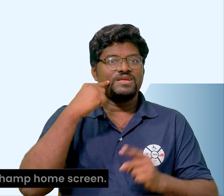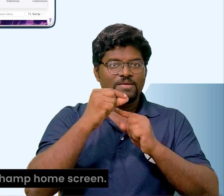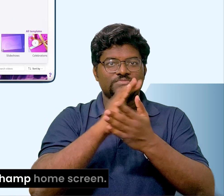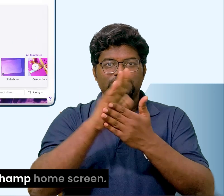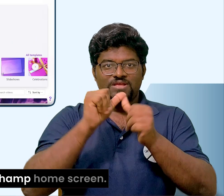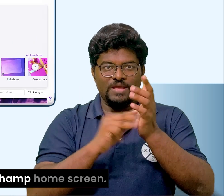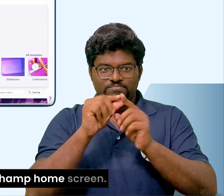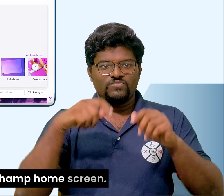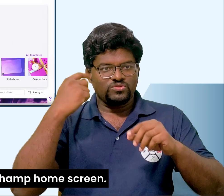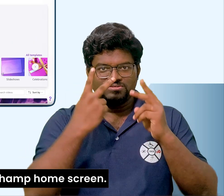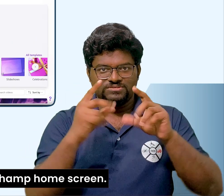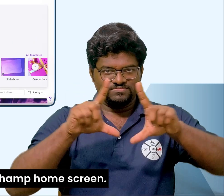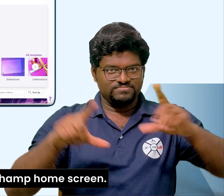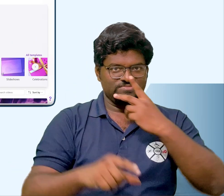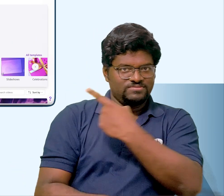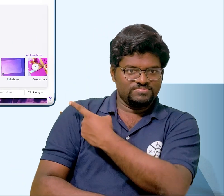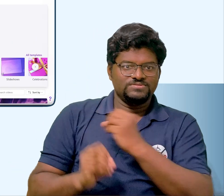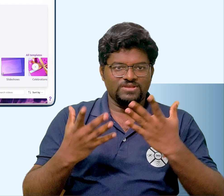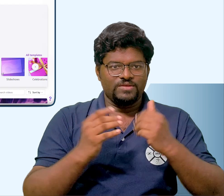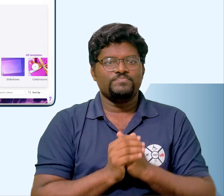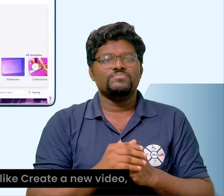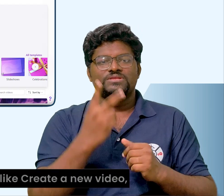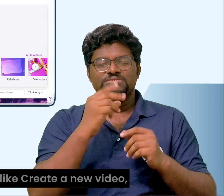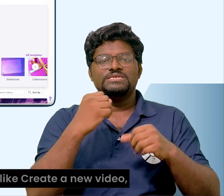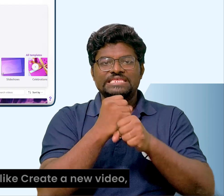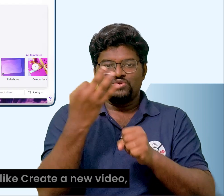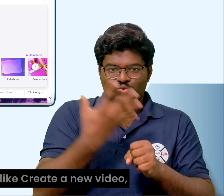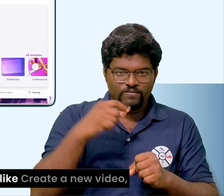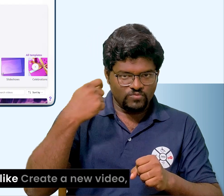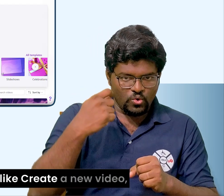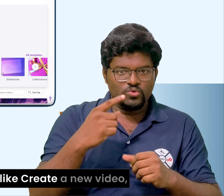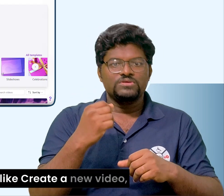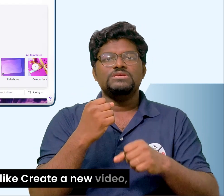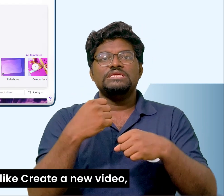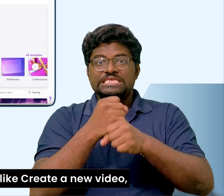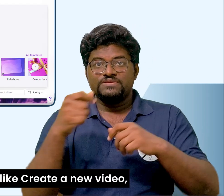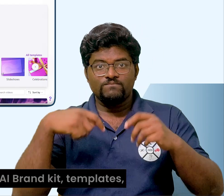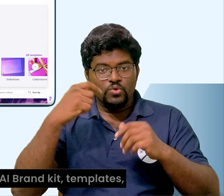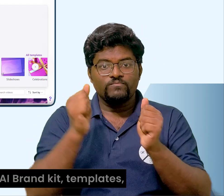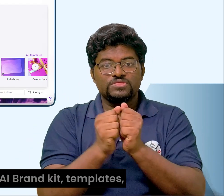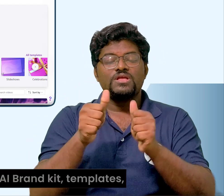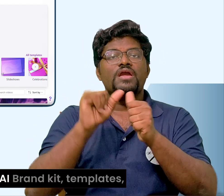Look at the Clipchamp home screen. You can see options like Create a new video, Create a video with